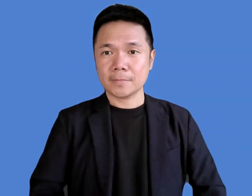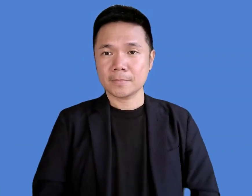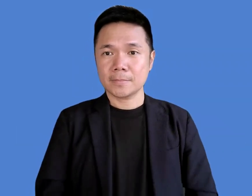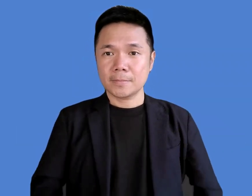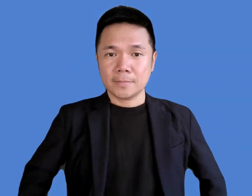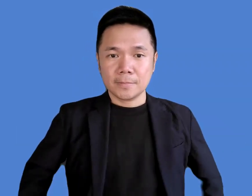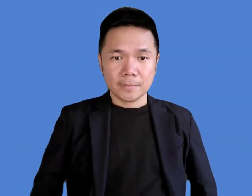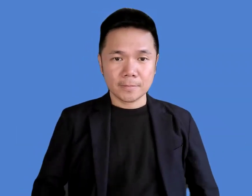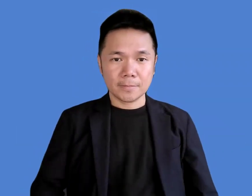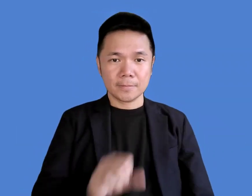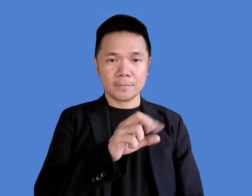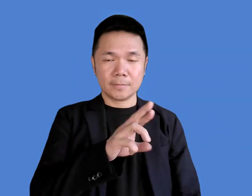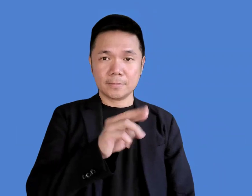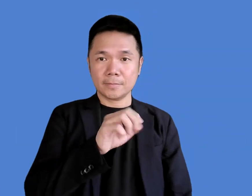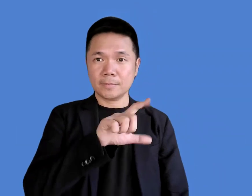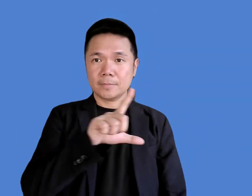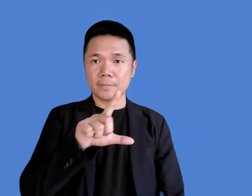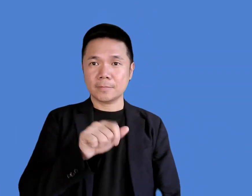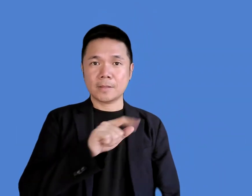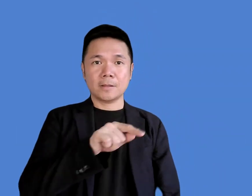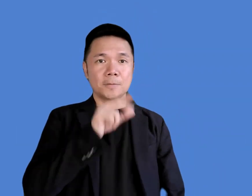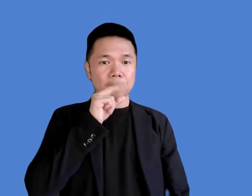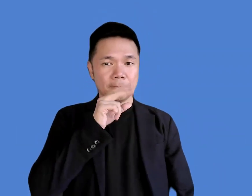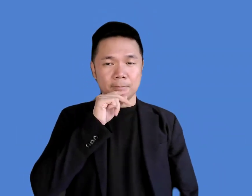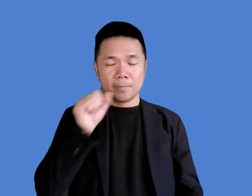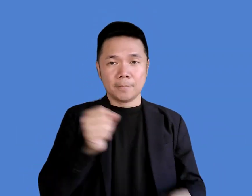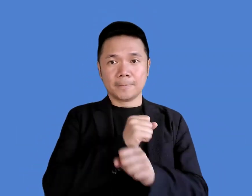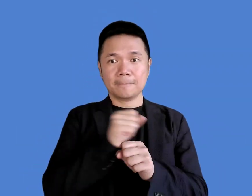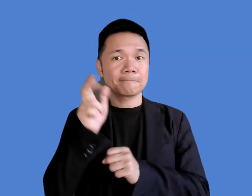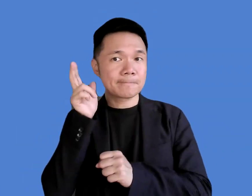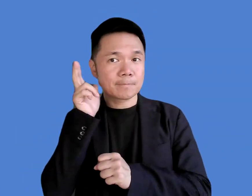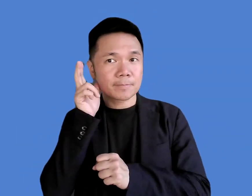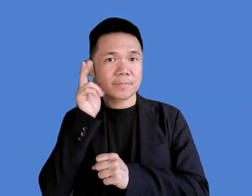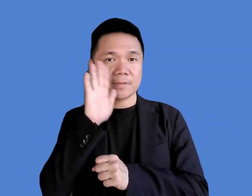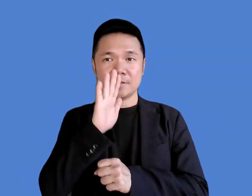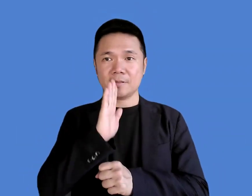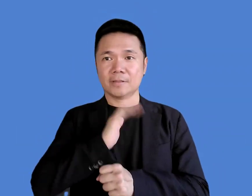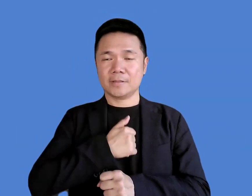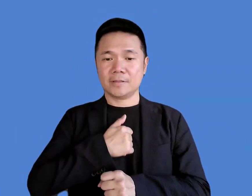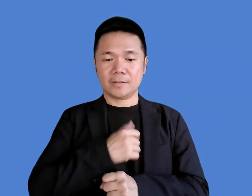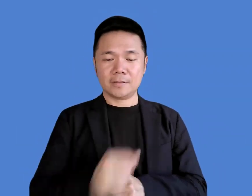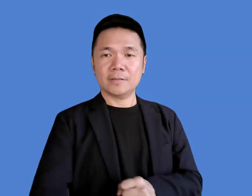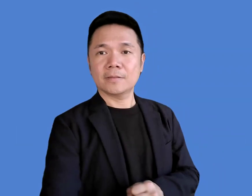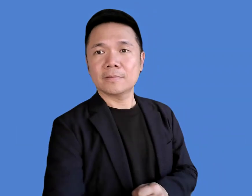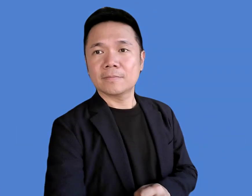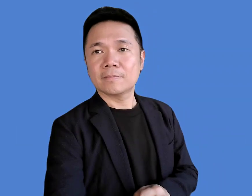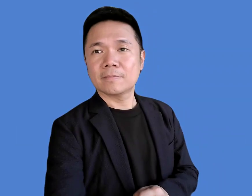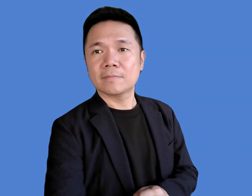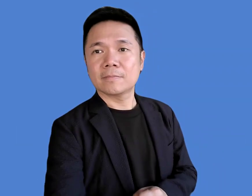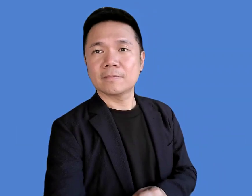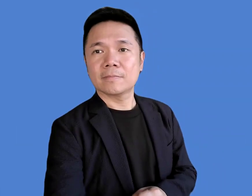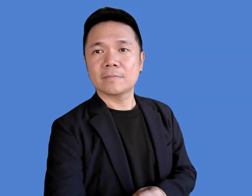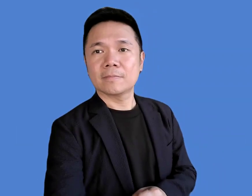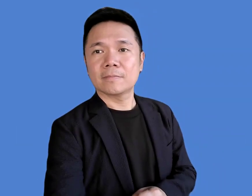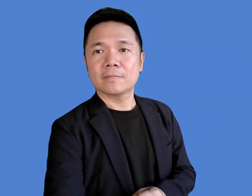Sharmila, I see you, but you're on mute. Oh, okay. So sorry. I have said some very inspirational things there. So thank